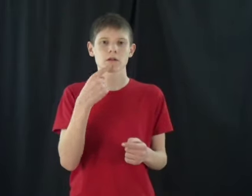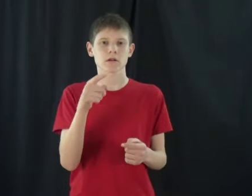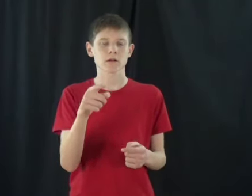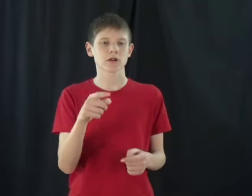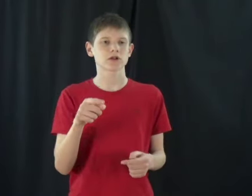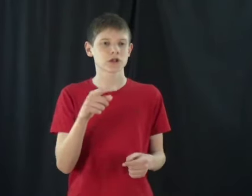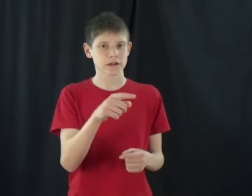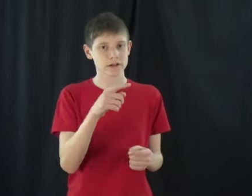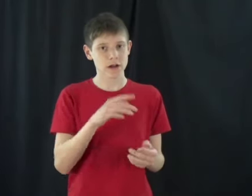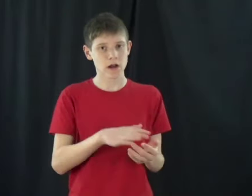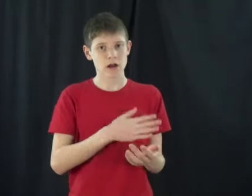She sang